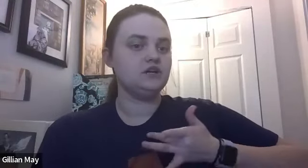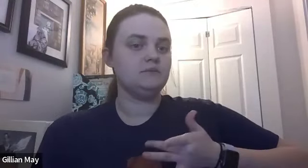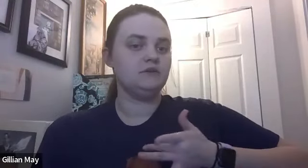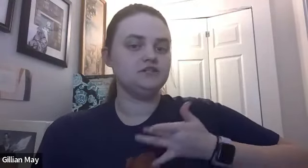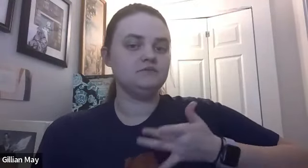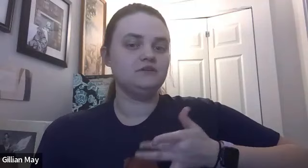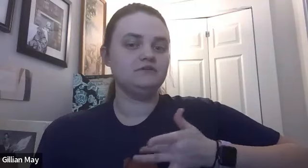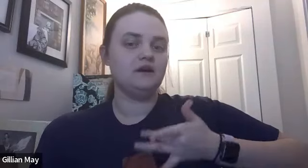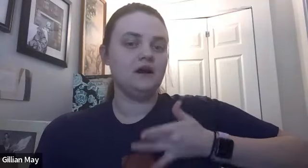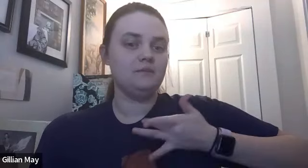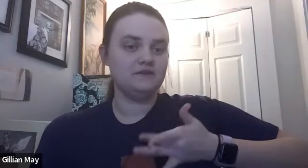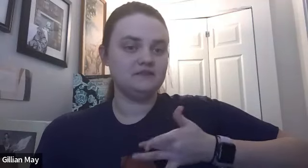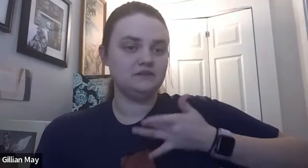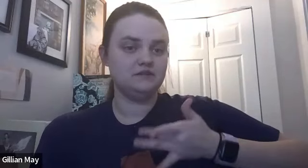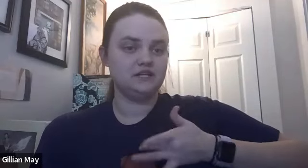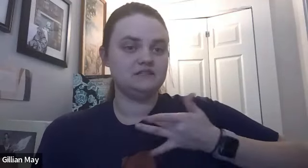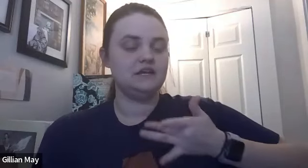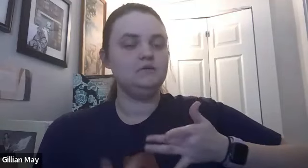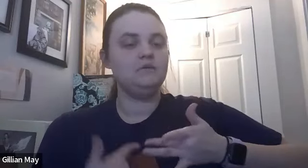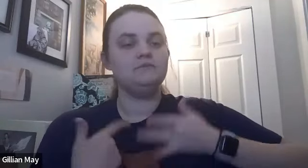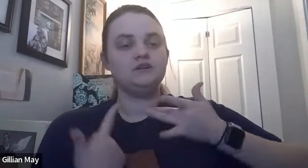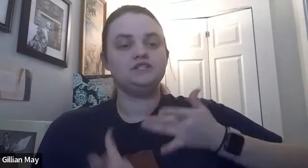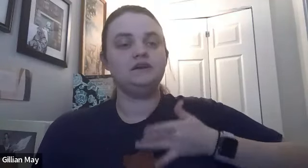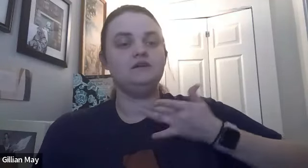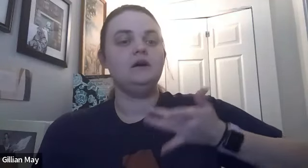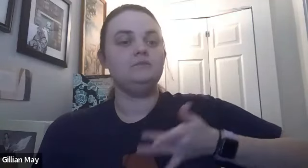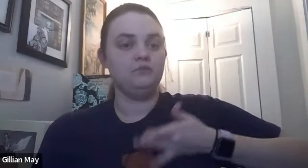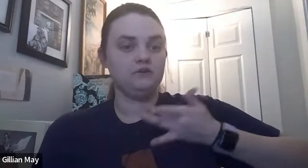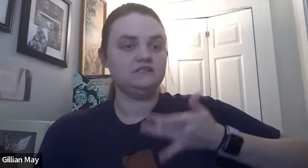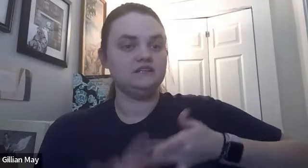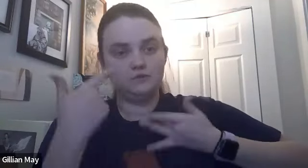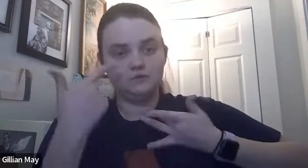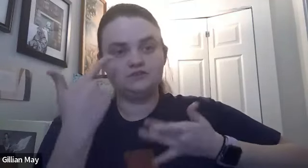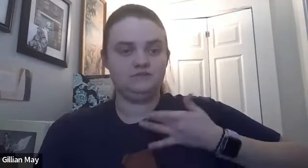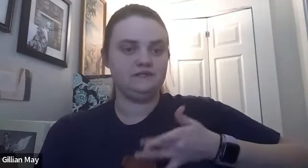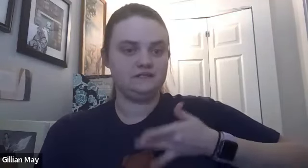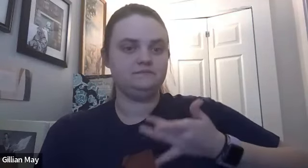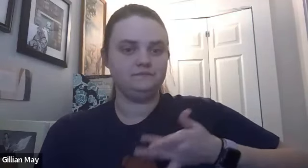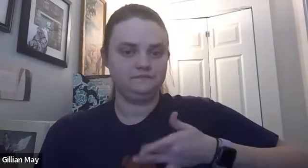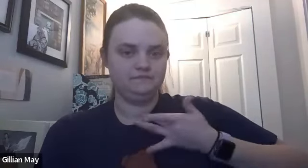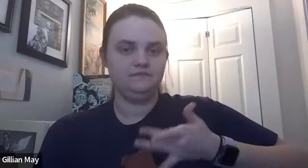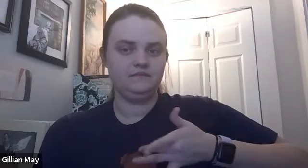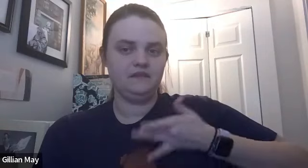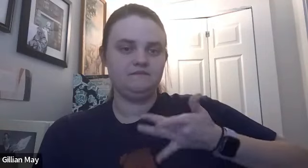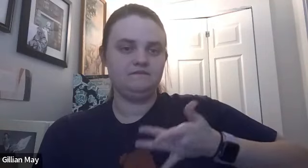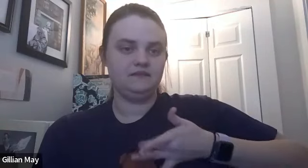gonna brush your middle finger up in the center of your chest. And you wanna brush it upwards, like almost towards your face.